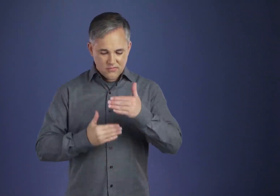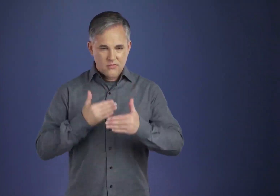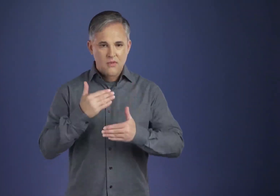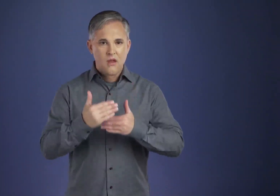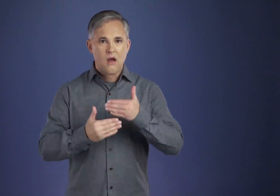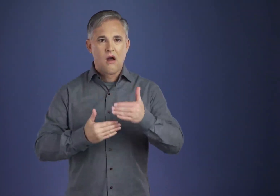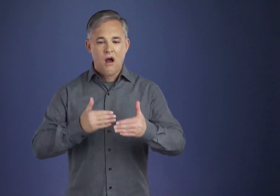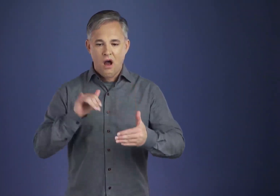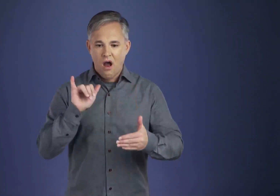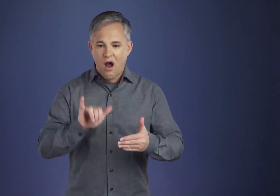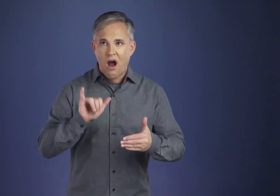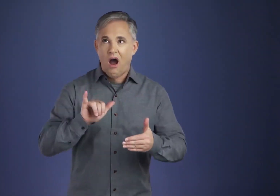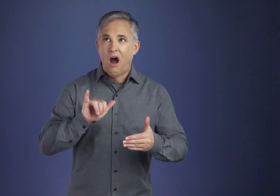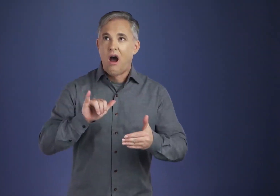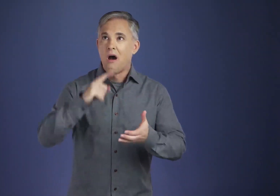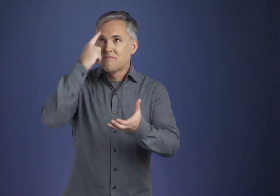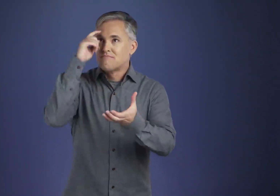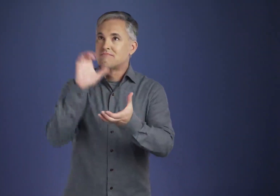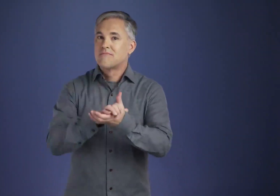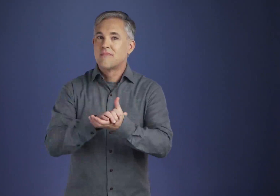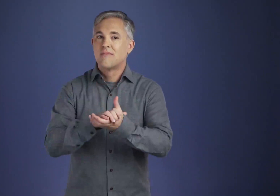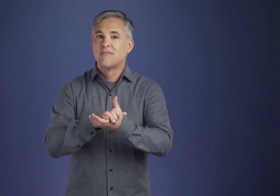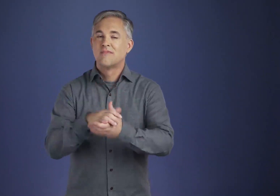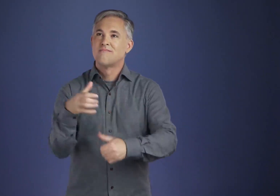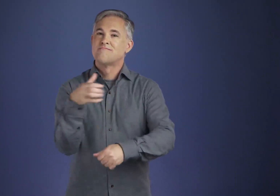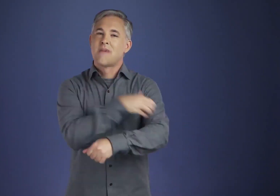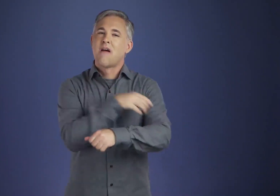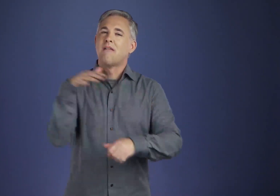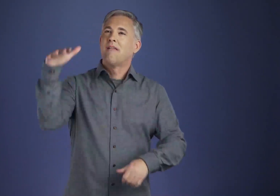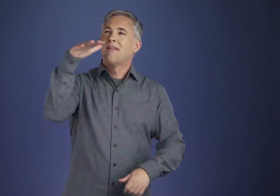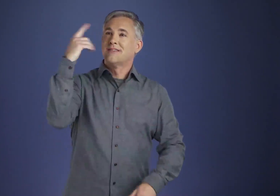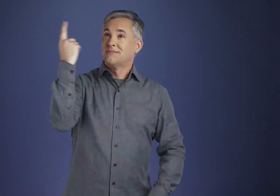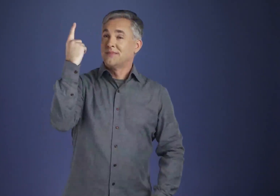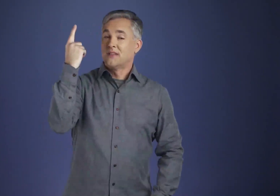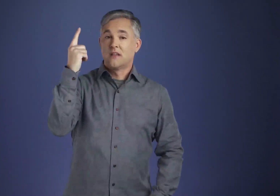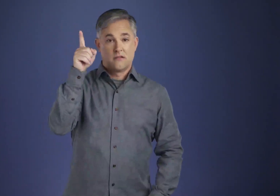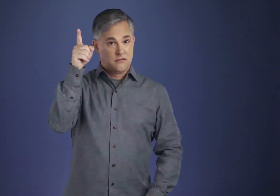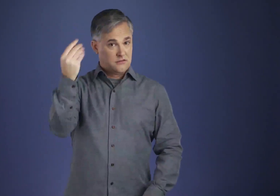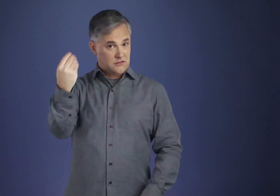Came to believe that a power greater than ourselves could restore us to sanity.